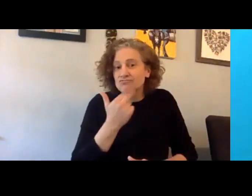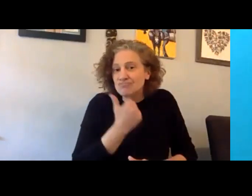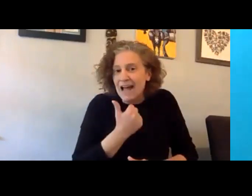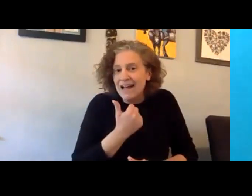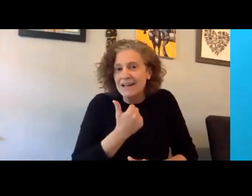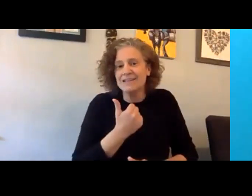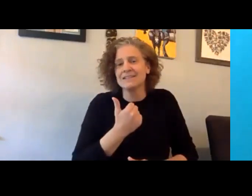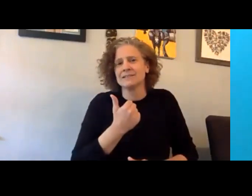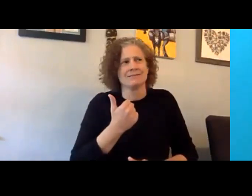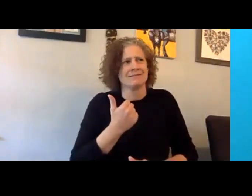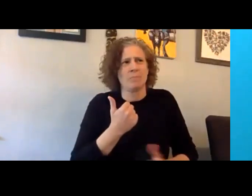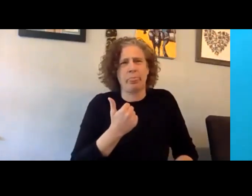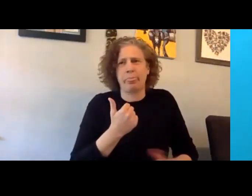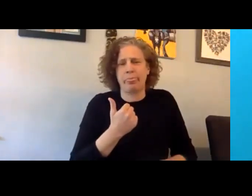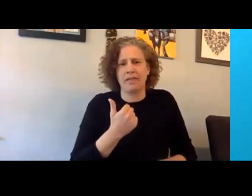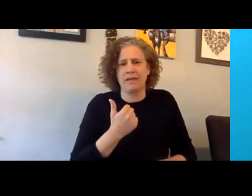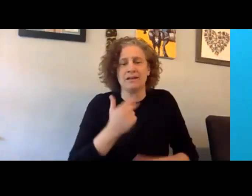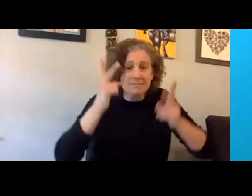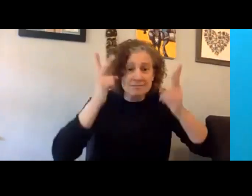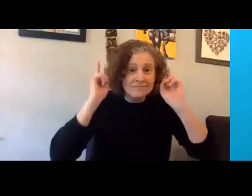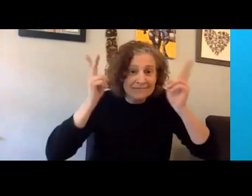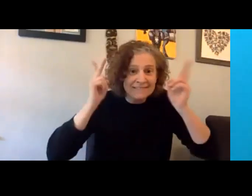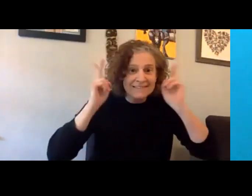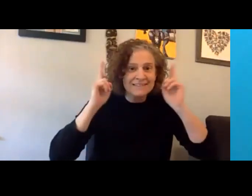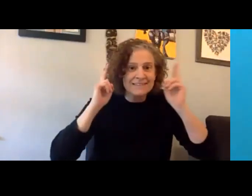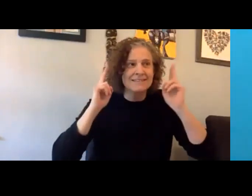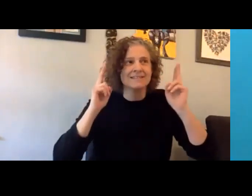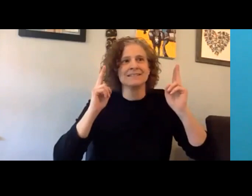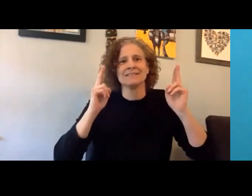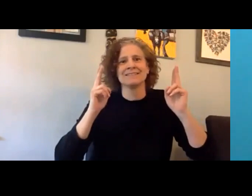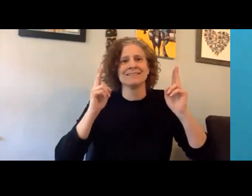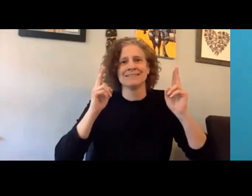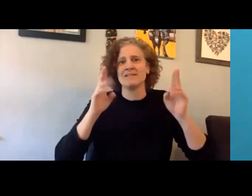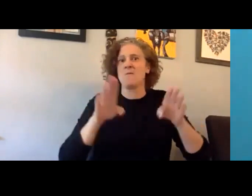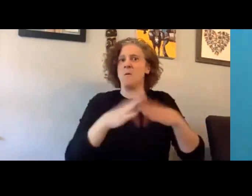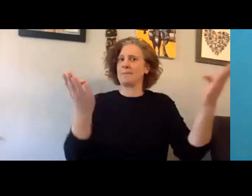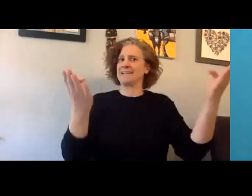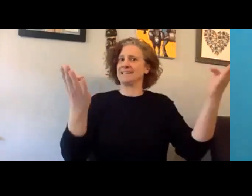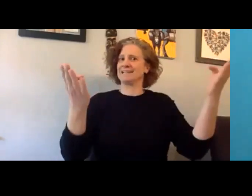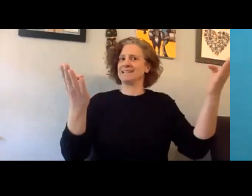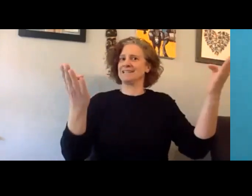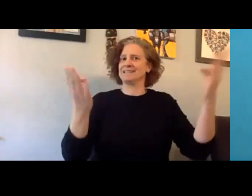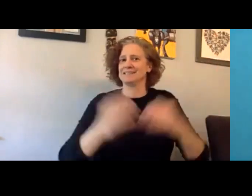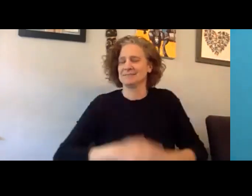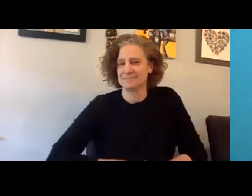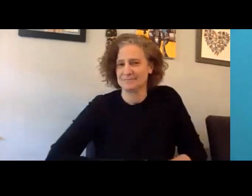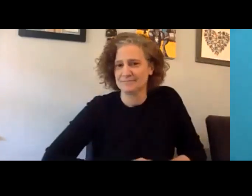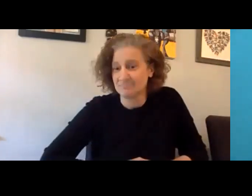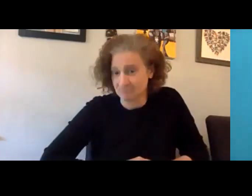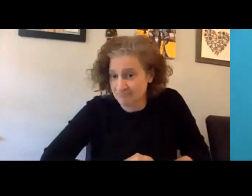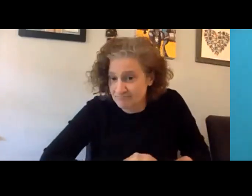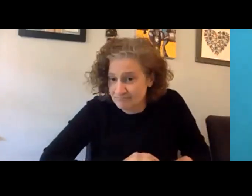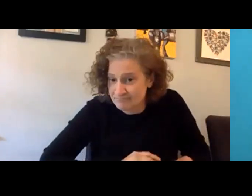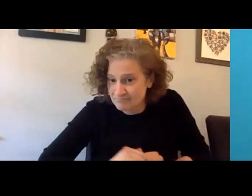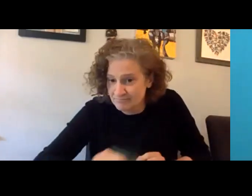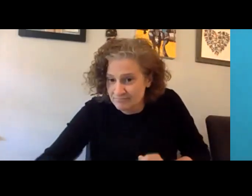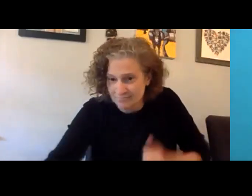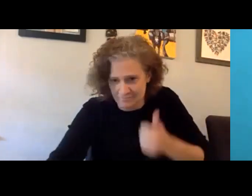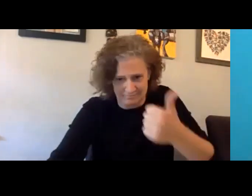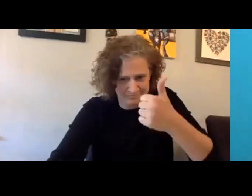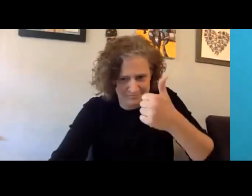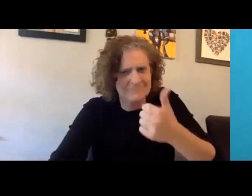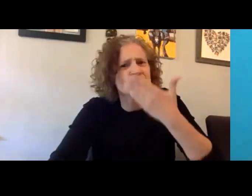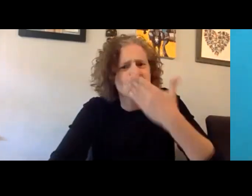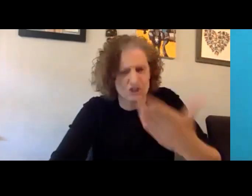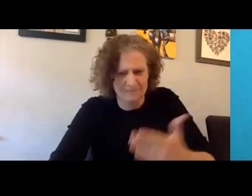city, restaurants, what did I say? Barbershops are open. Okay.